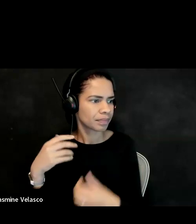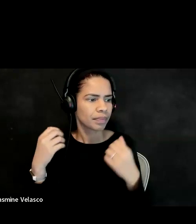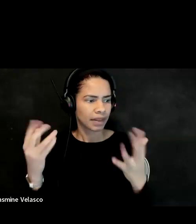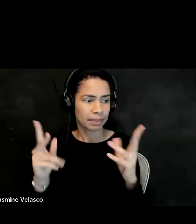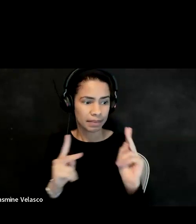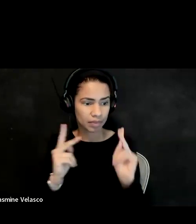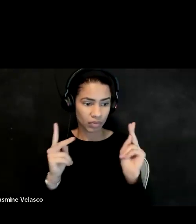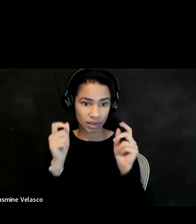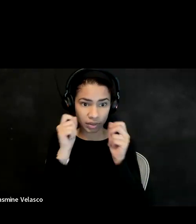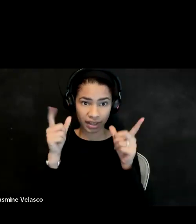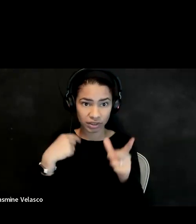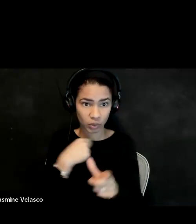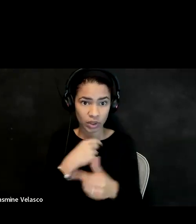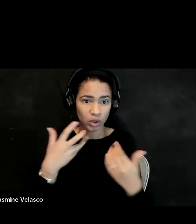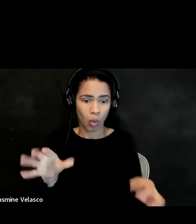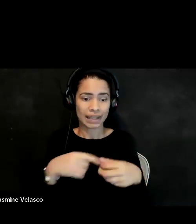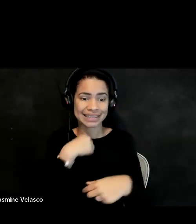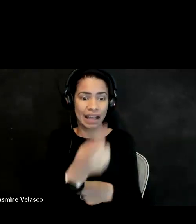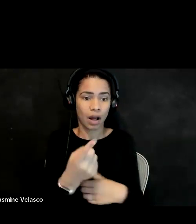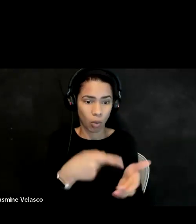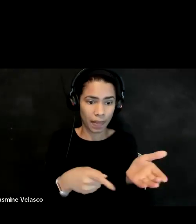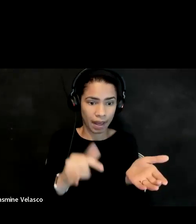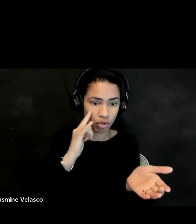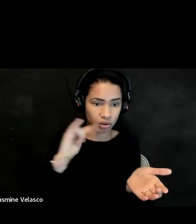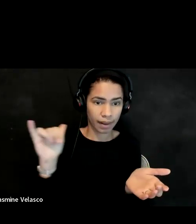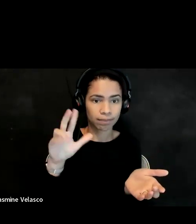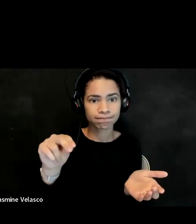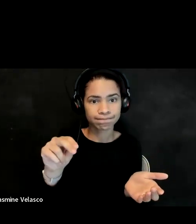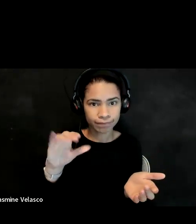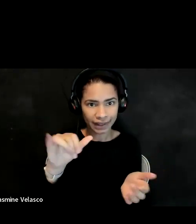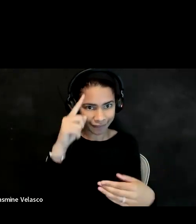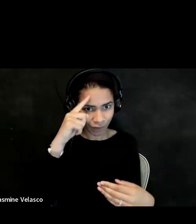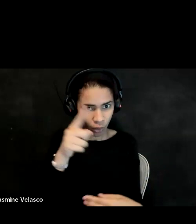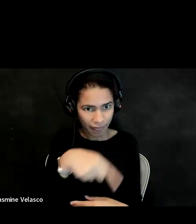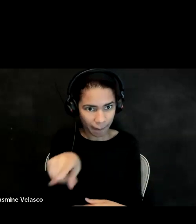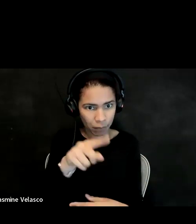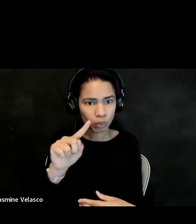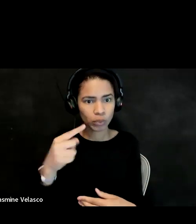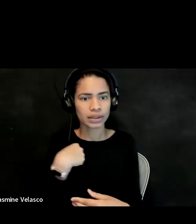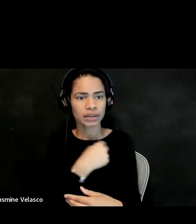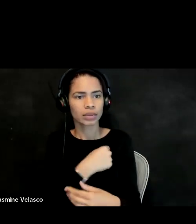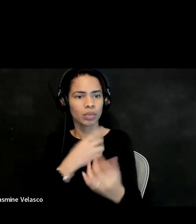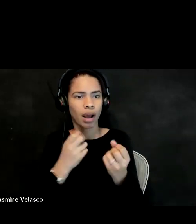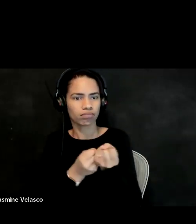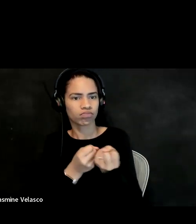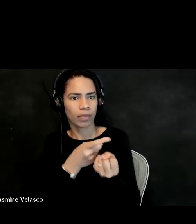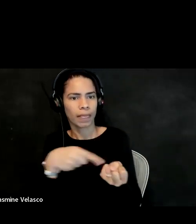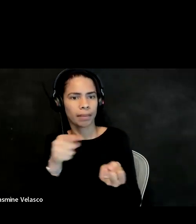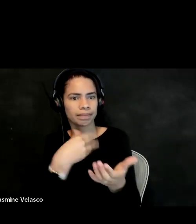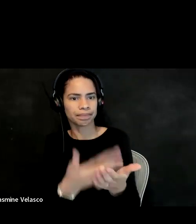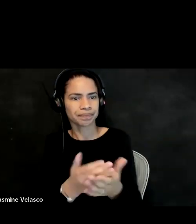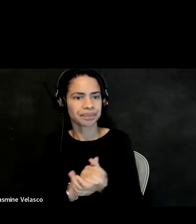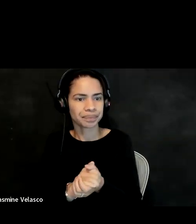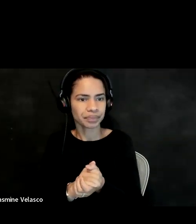don't want to dictate actually what the outcome is. Like that is up to them. This is for them. We just want to help them get there. So